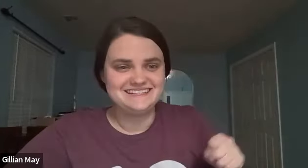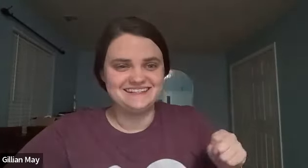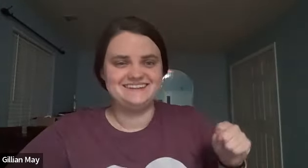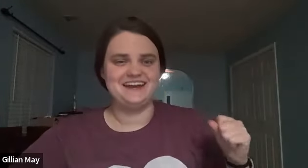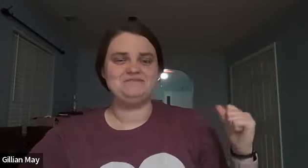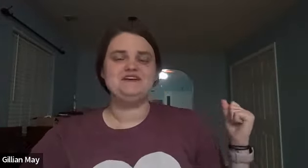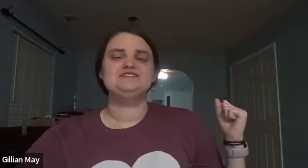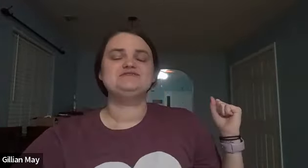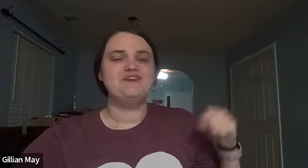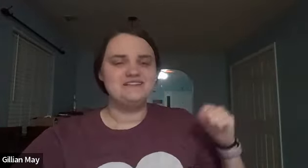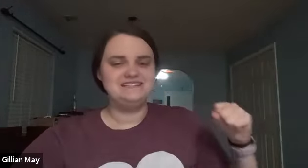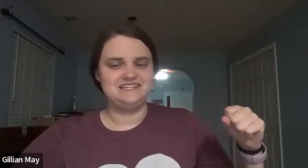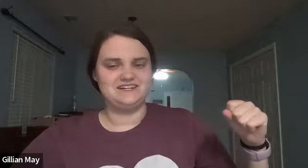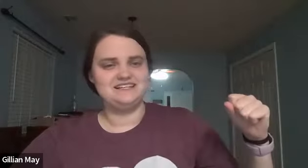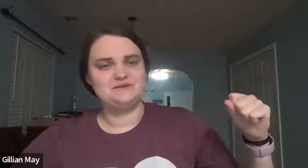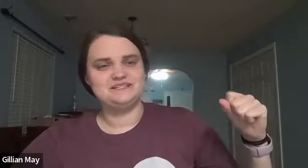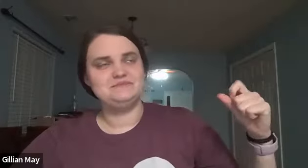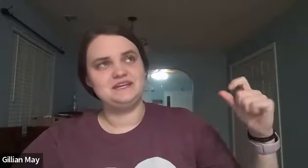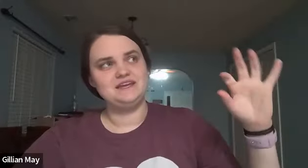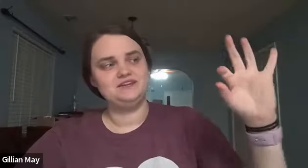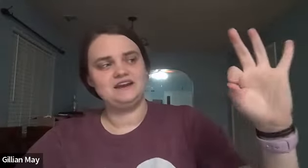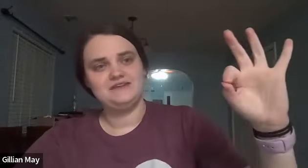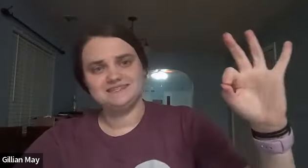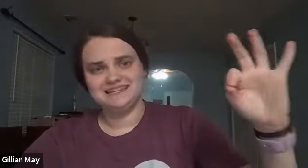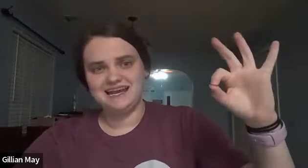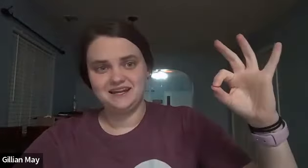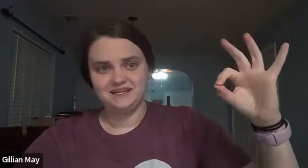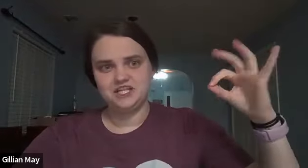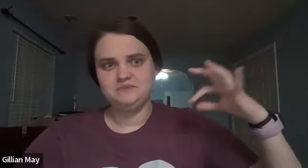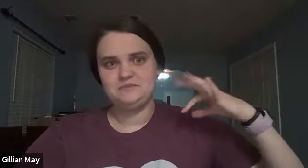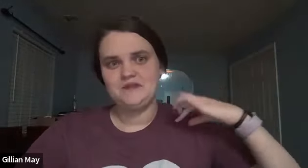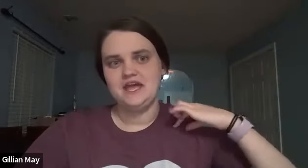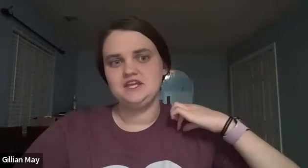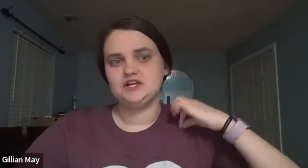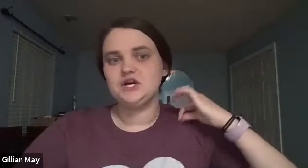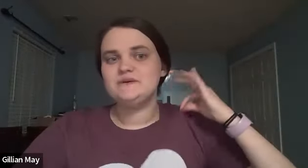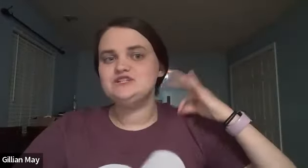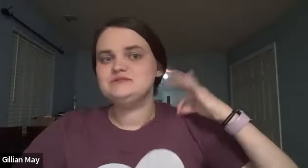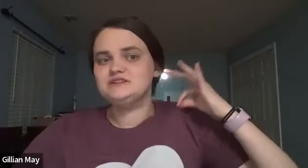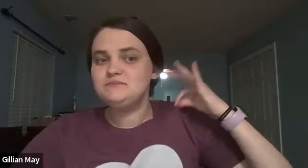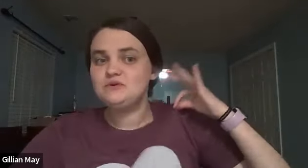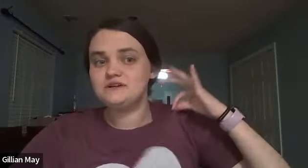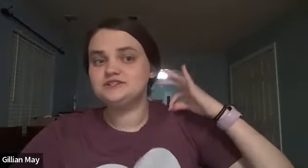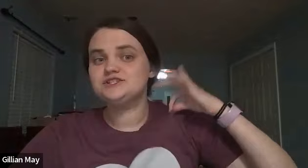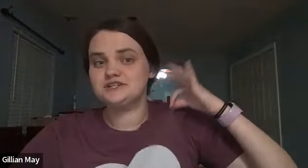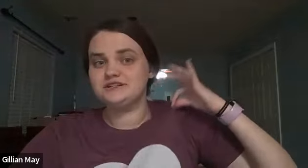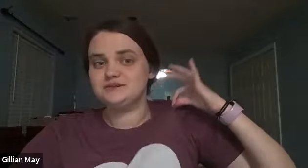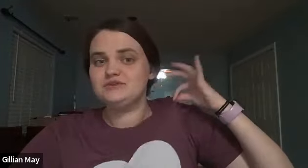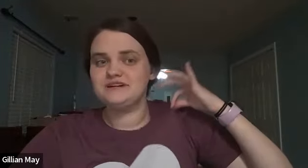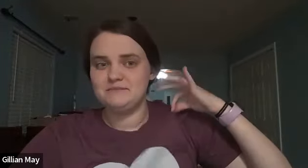Volunteer. Okay. So volunteer is going to be, you're going to have this like kind of 9 shape. You're going to literally pull on your shirt and you're going to pull it up.